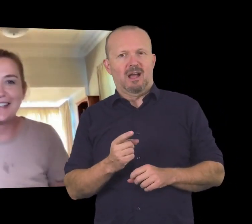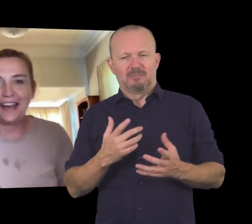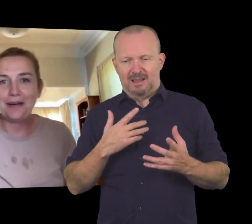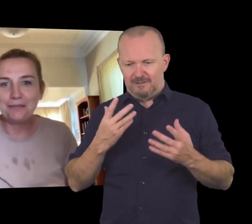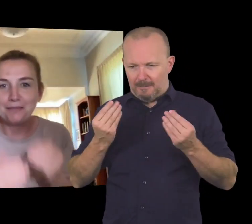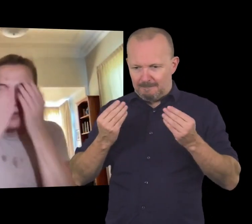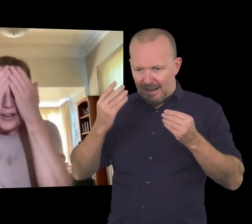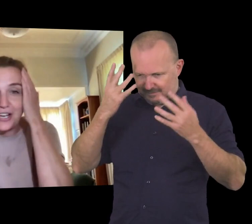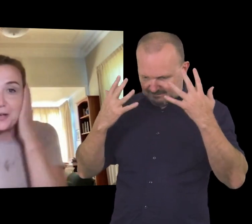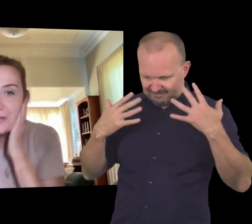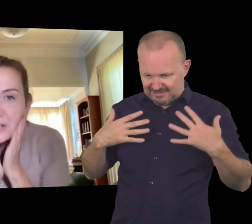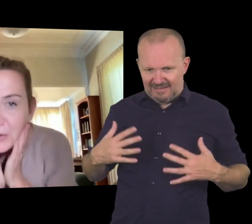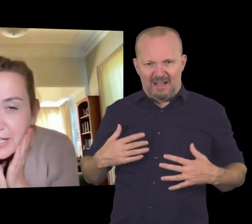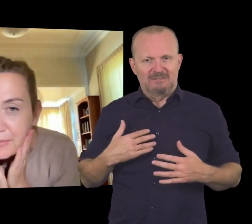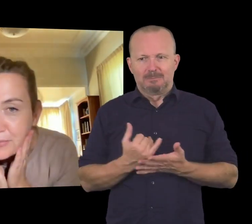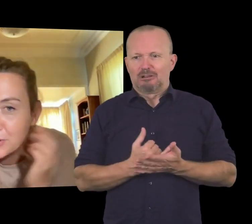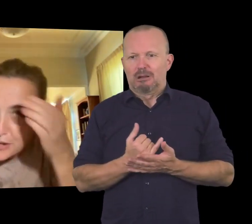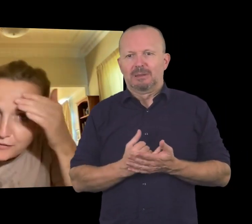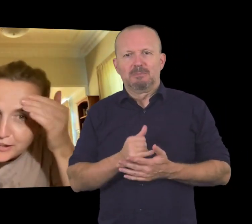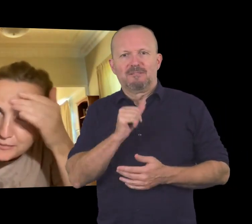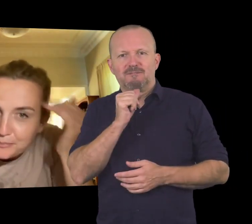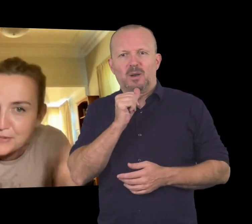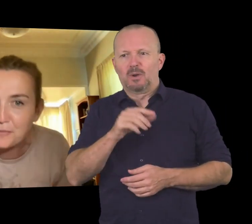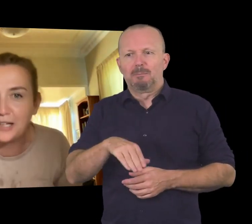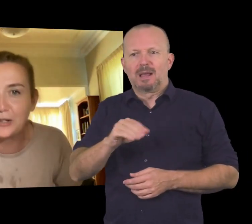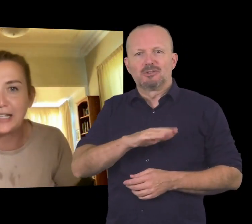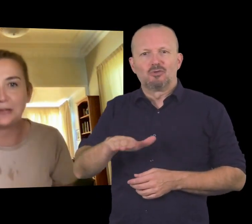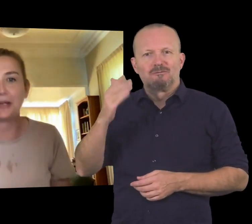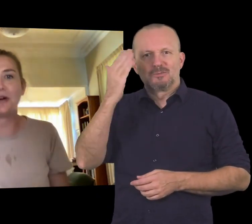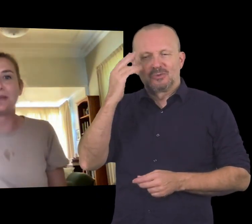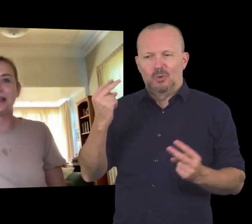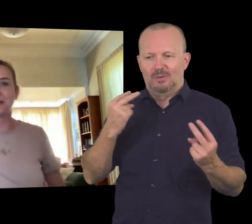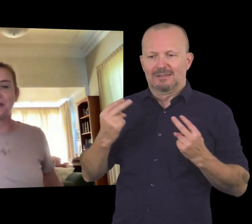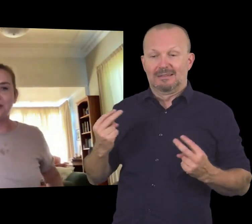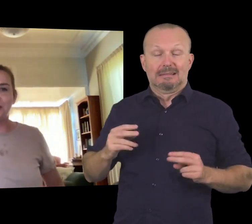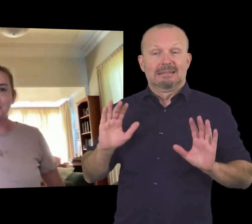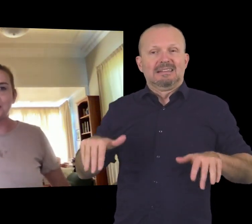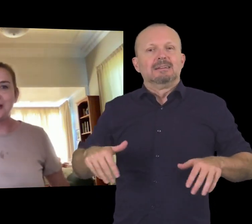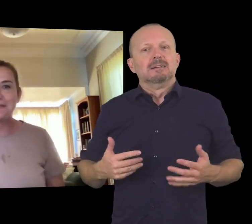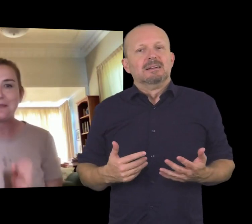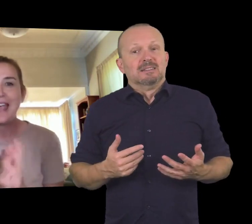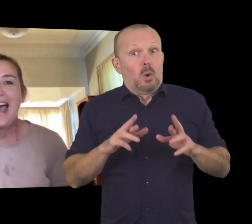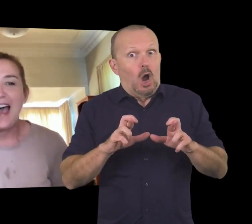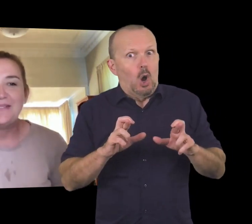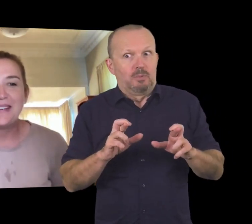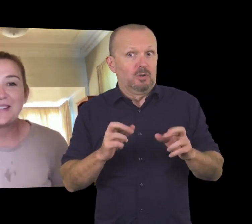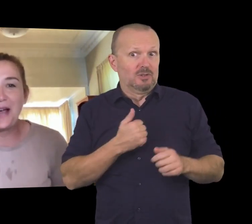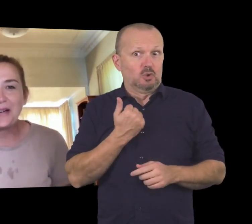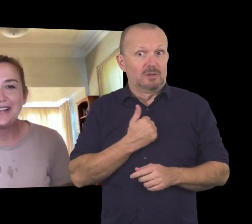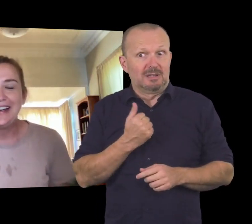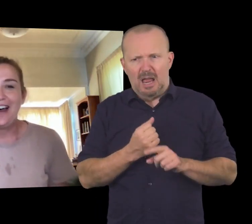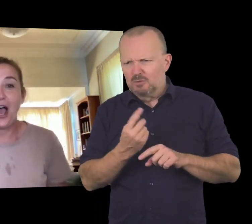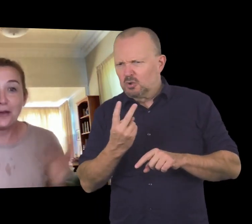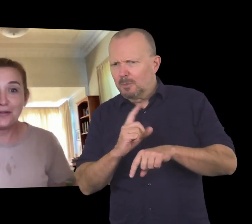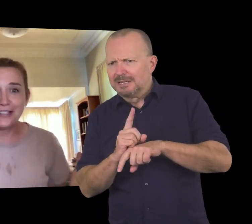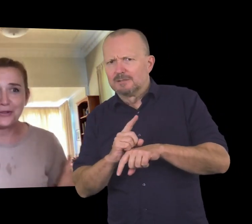And gosh, I hope you've enjoyed it. I'm sort of covered in bits of mud, looking a little bit grubby. It's going to be fun on the school run.